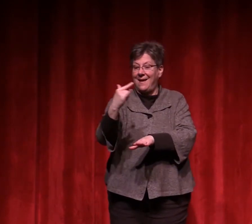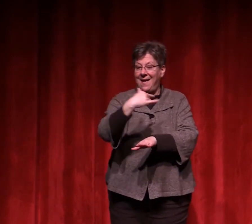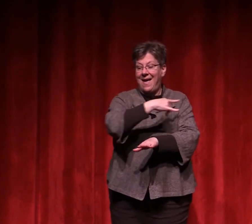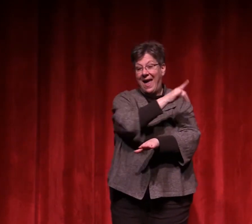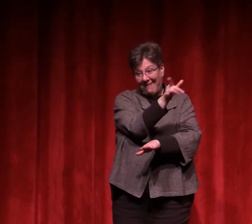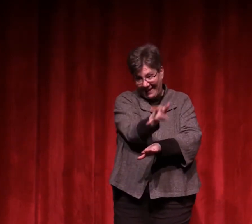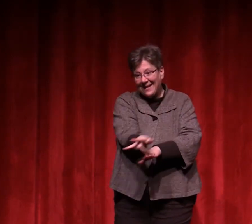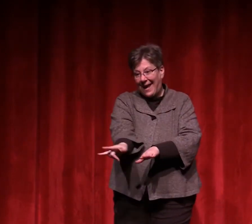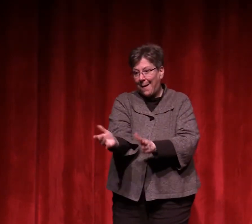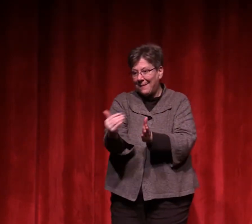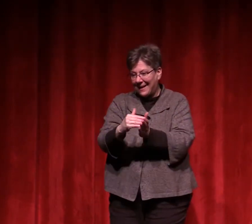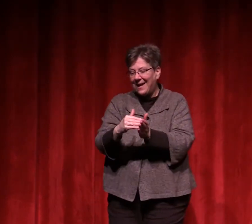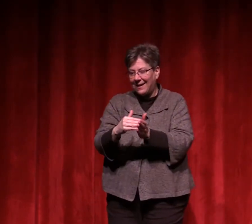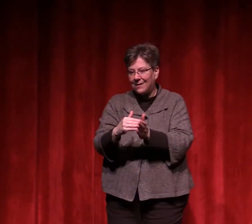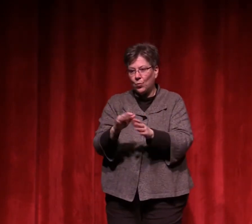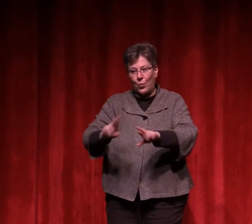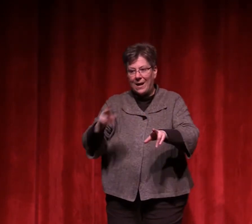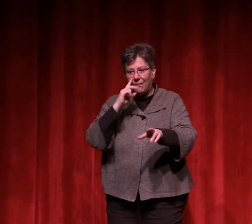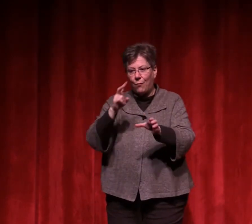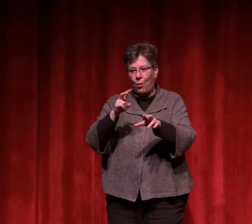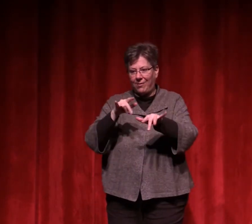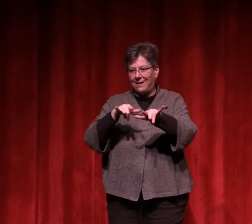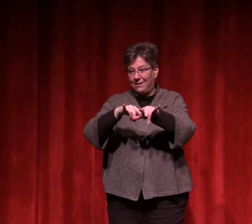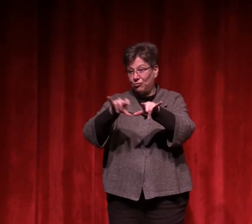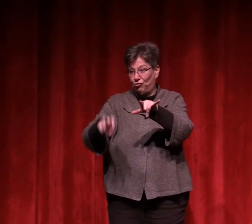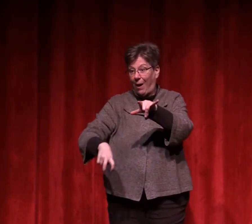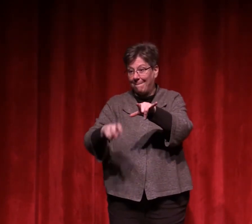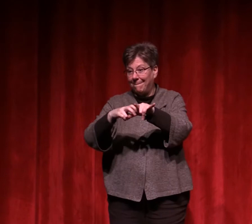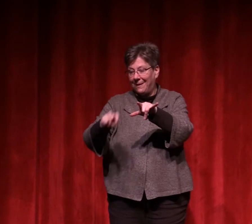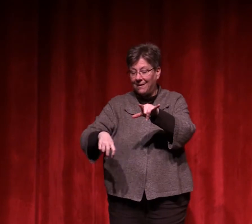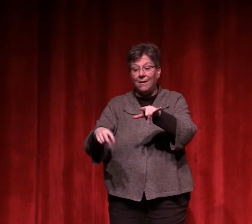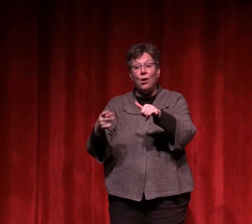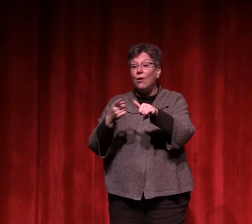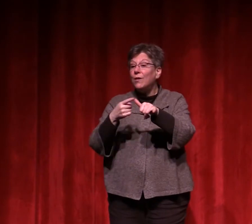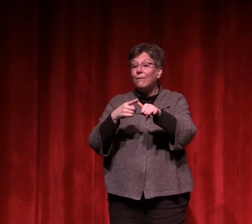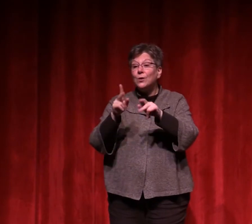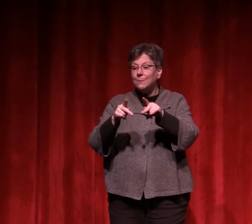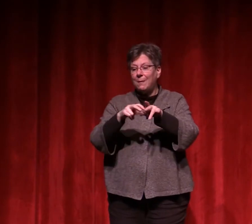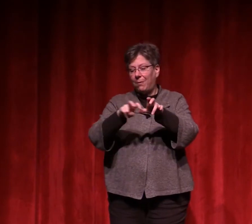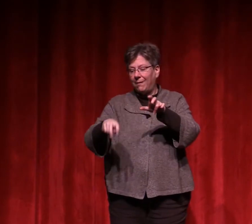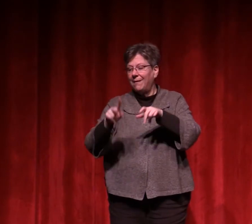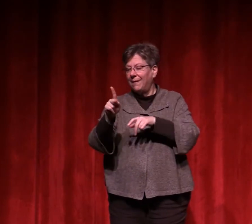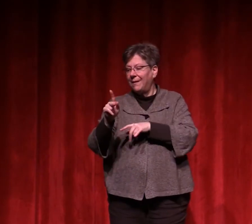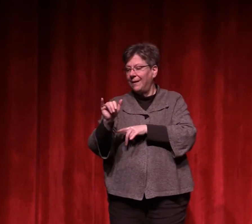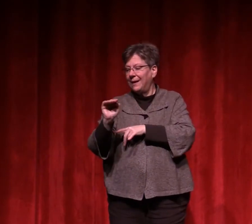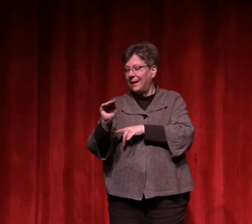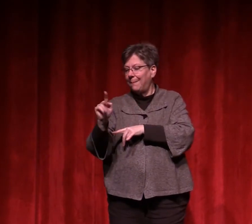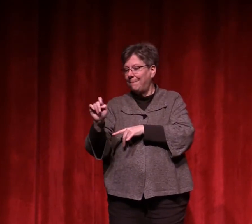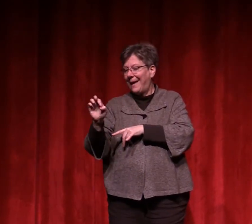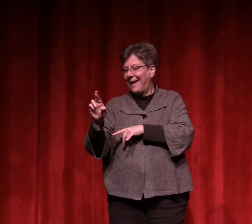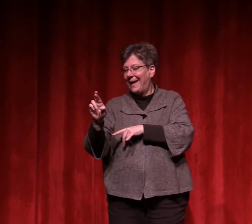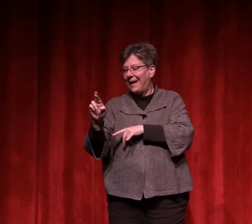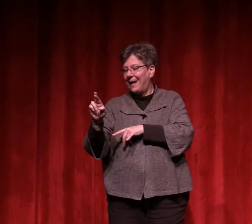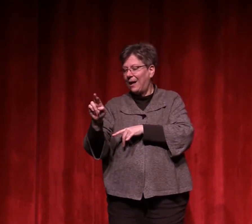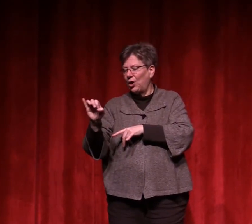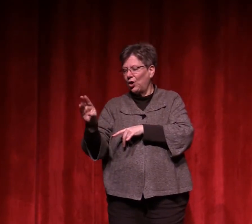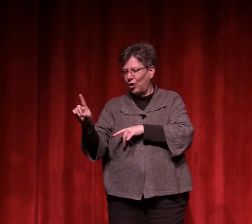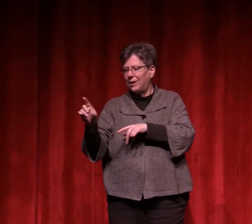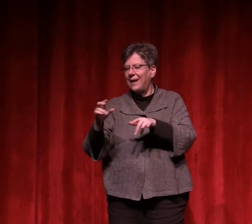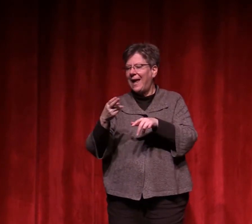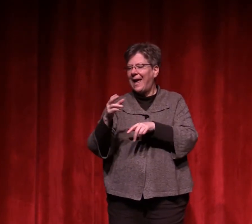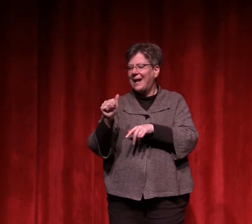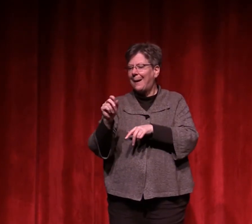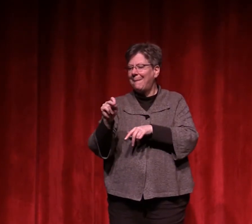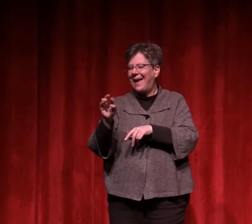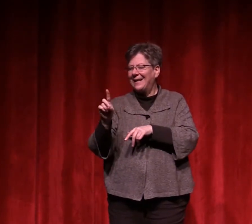the first for the jump. And the first people to come out of the plane were Kim Maynard and Amanda Holt.